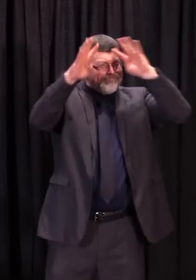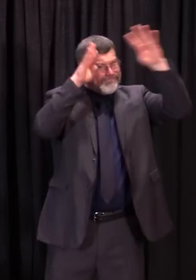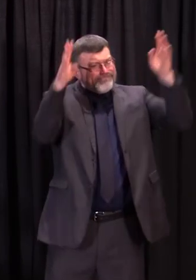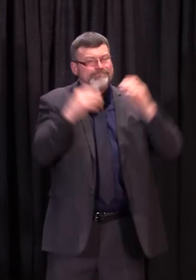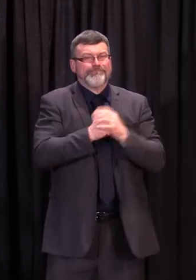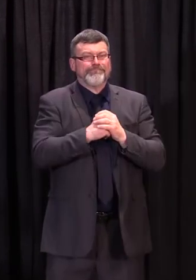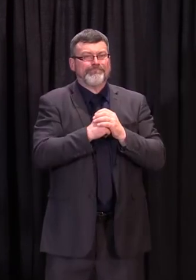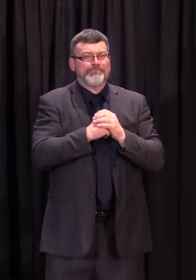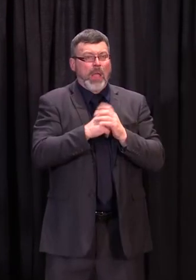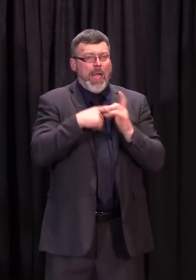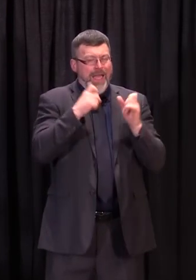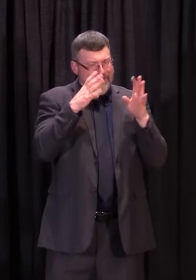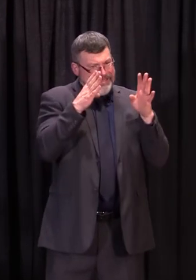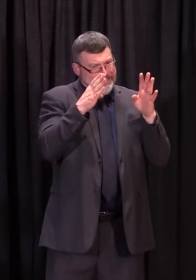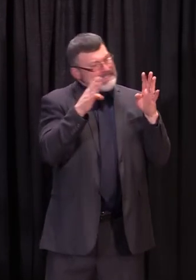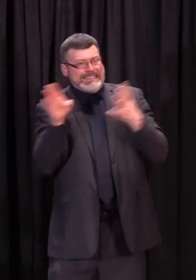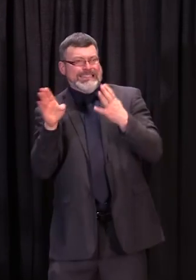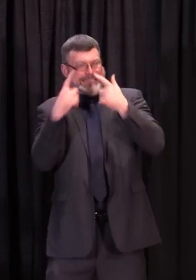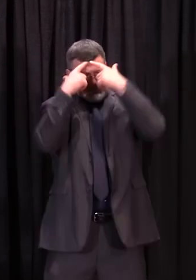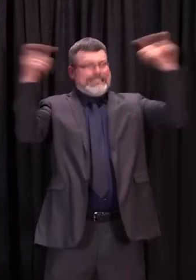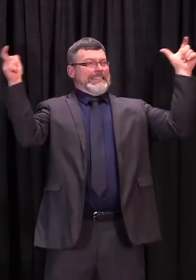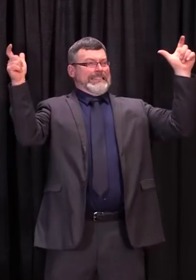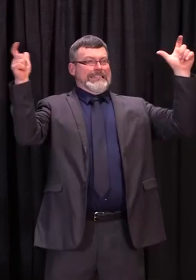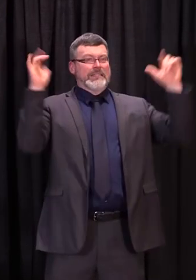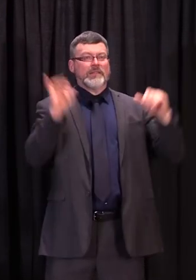and the lucrative careers it leads to.